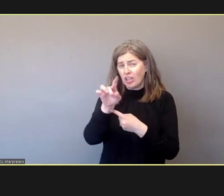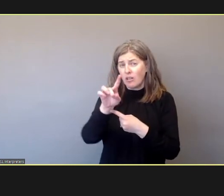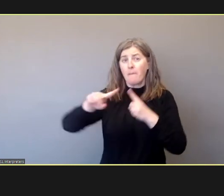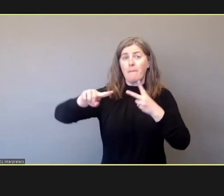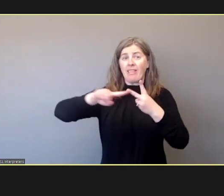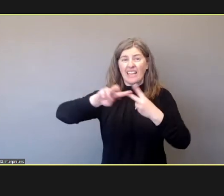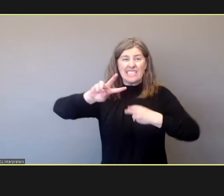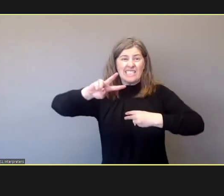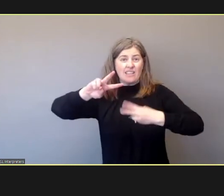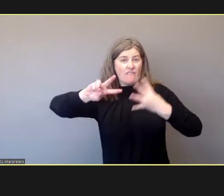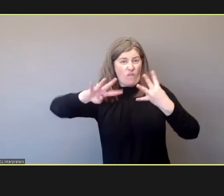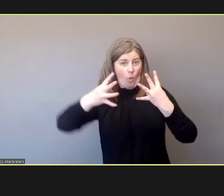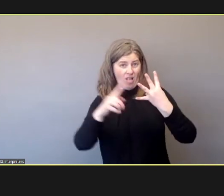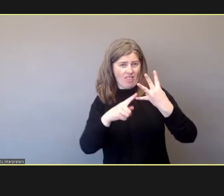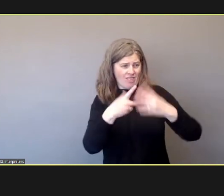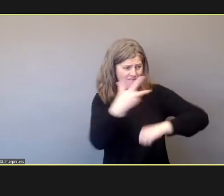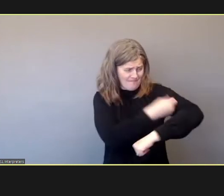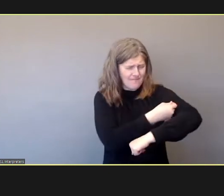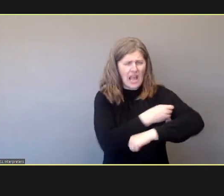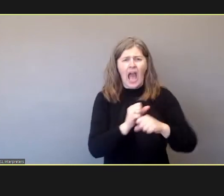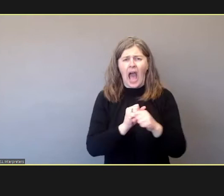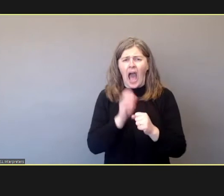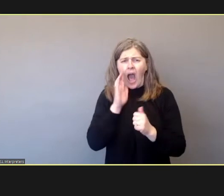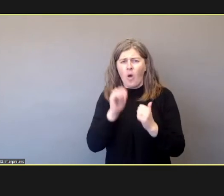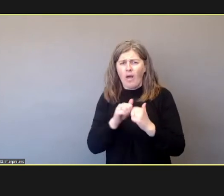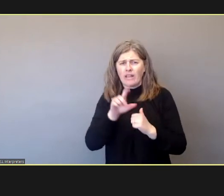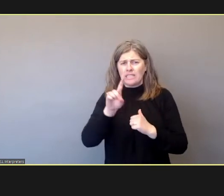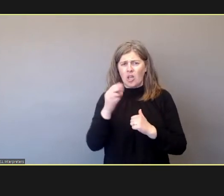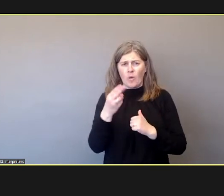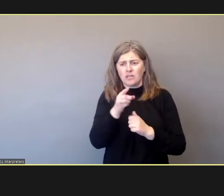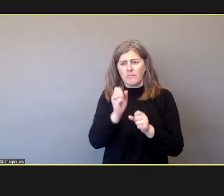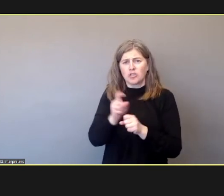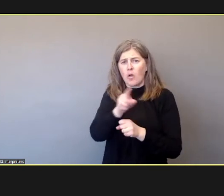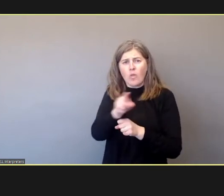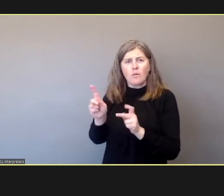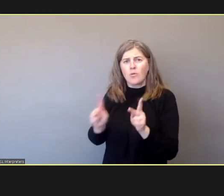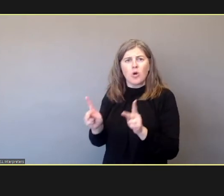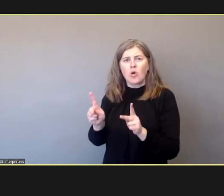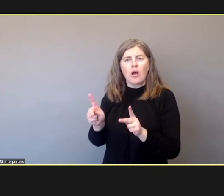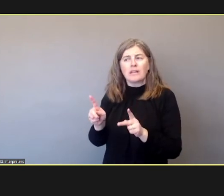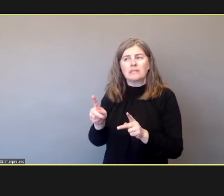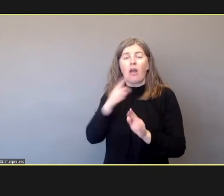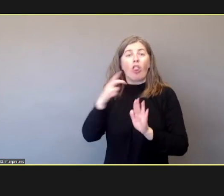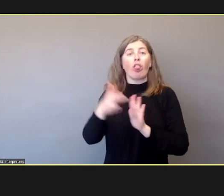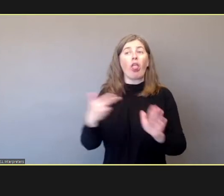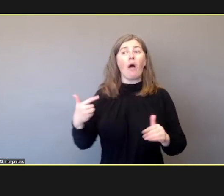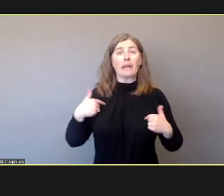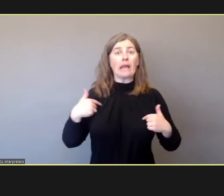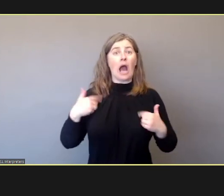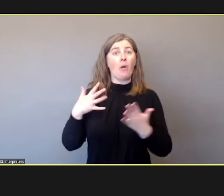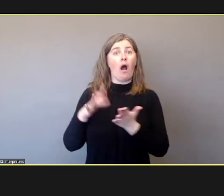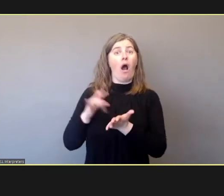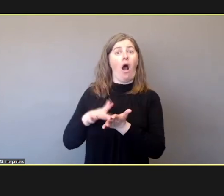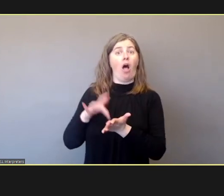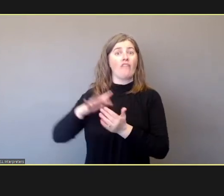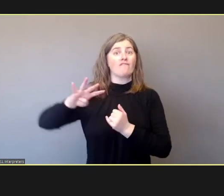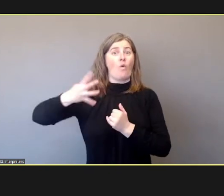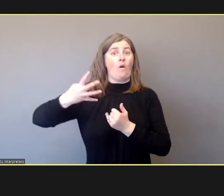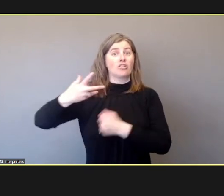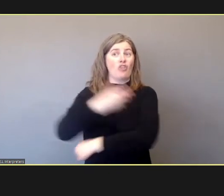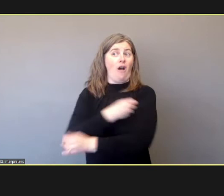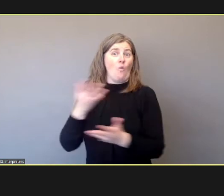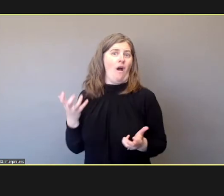then how will the DOH make sure people who aren't immunocompromised aren't saying they are so they can get the extra dose of the